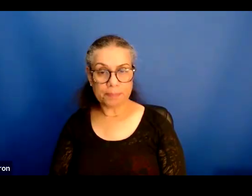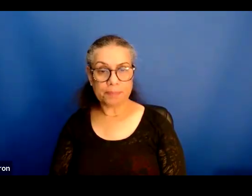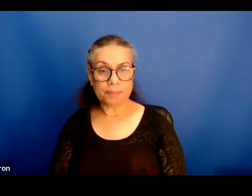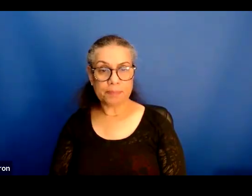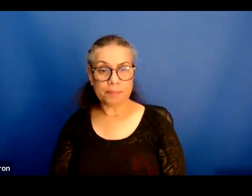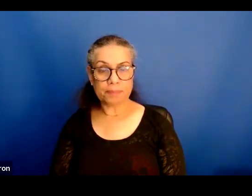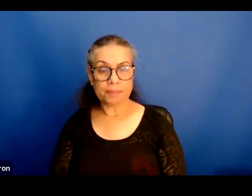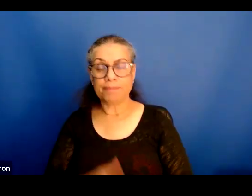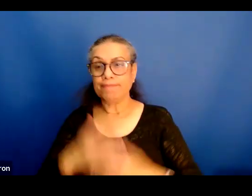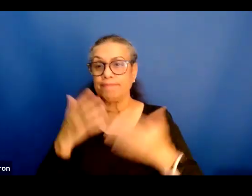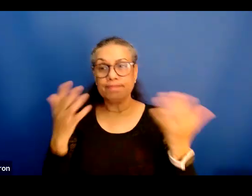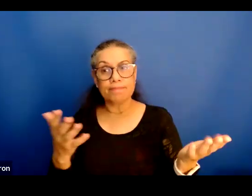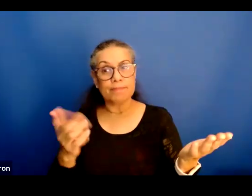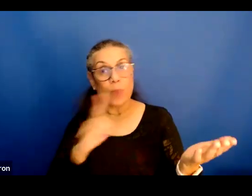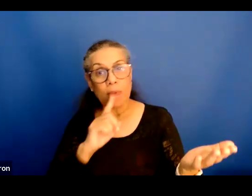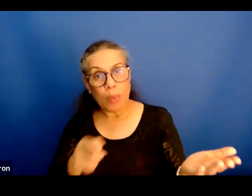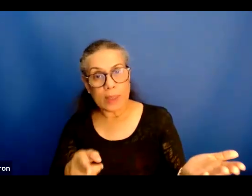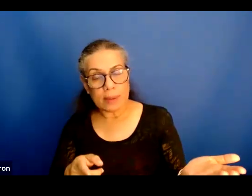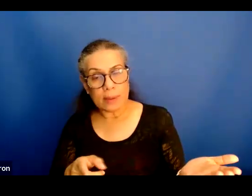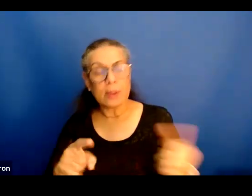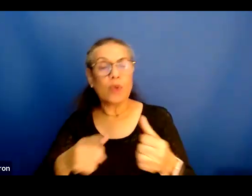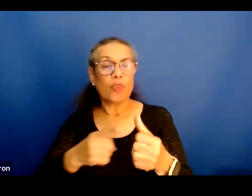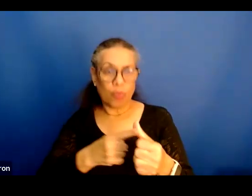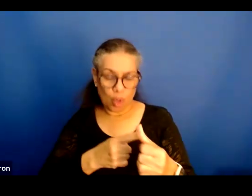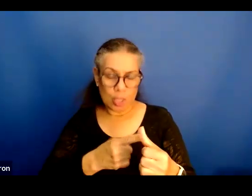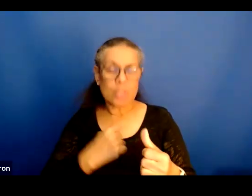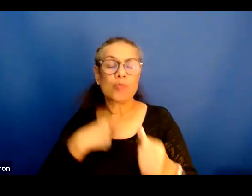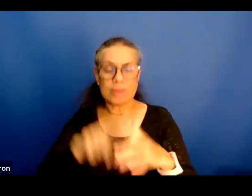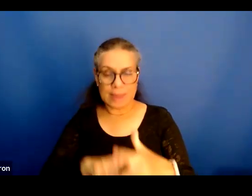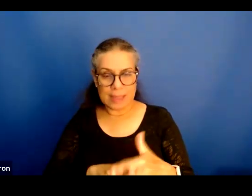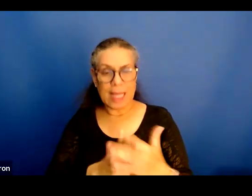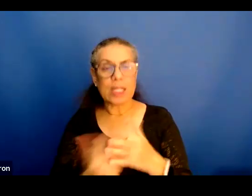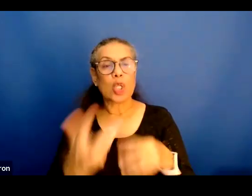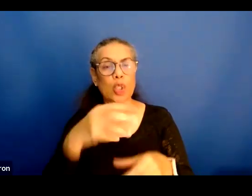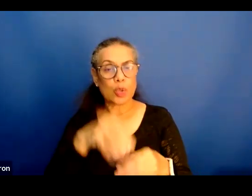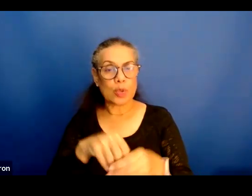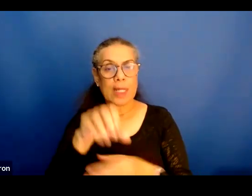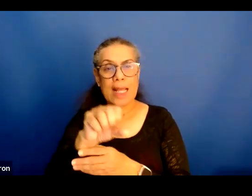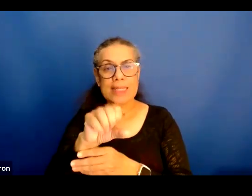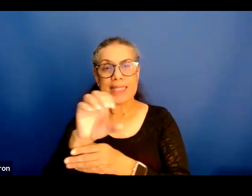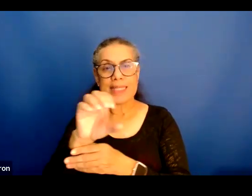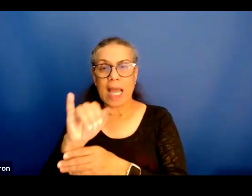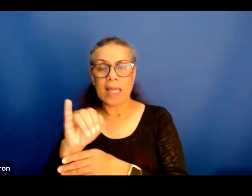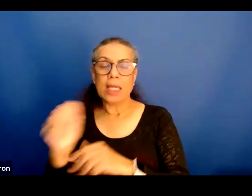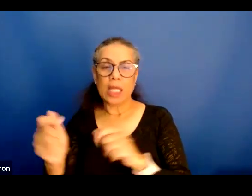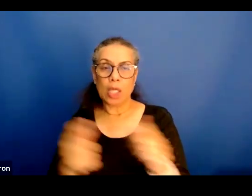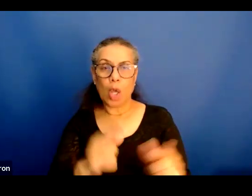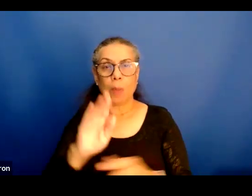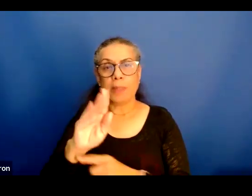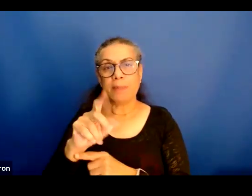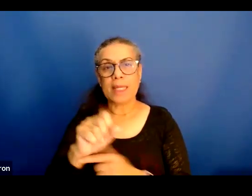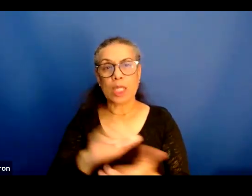Where are we? First, we successfully implemented inclusive SEI in every Boston Public